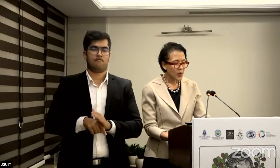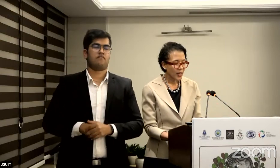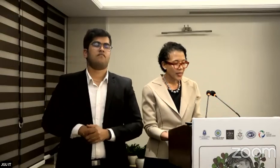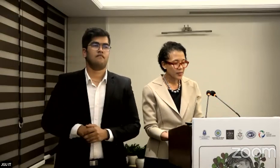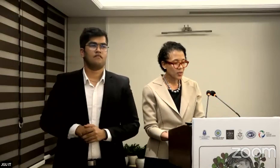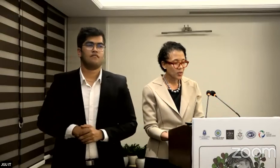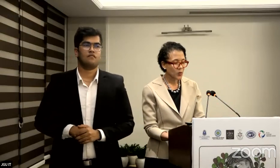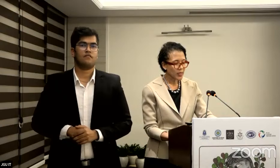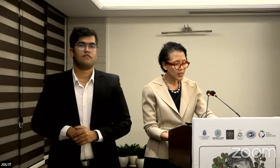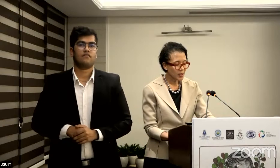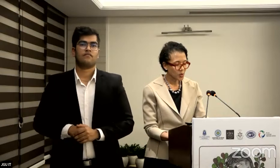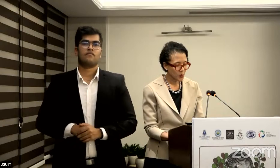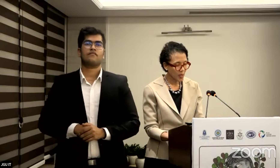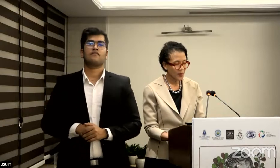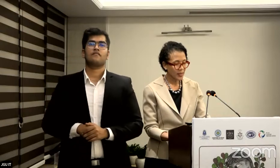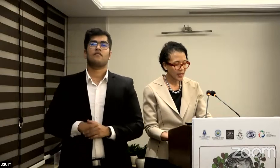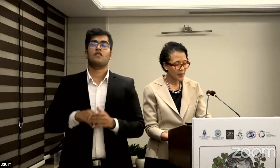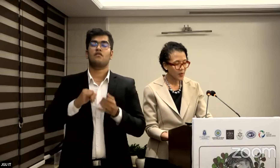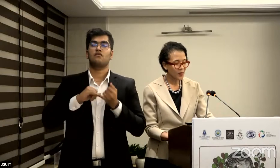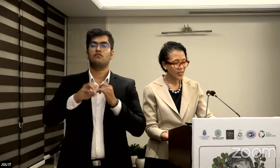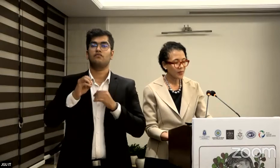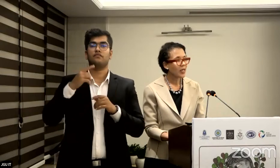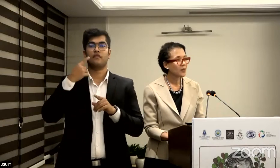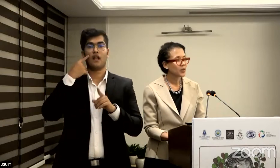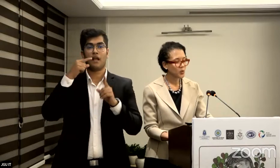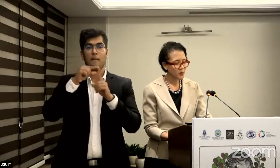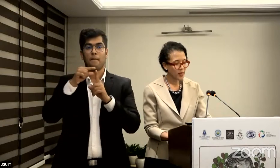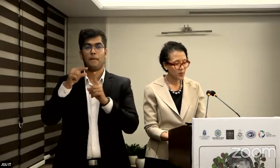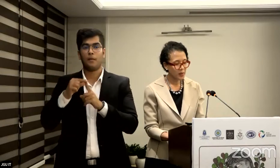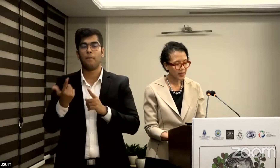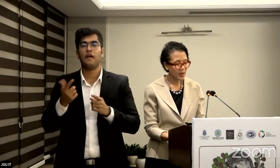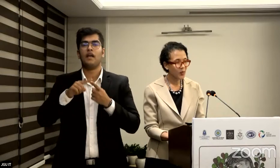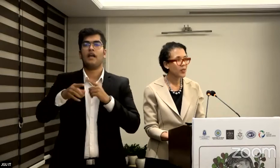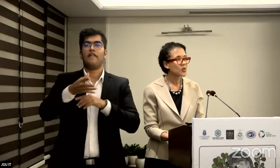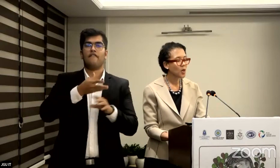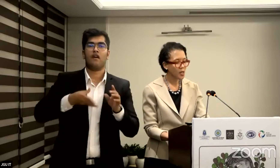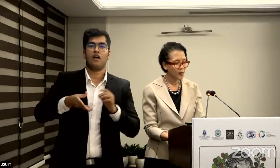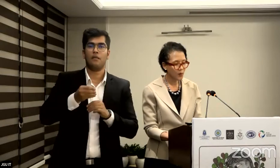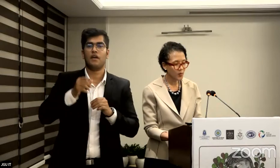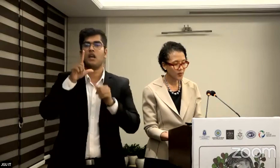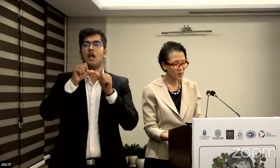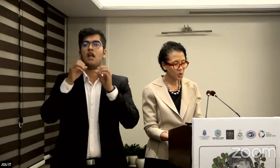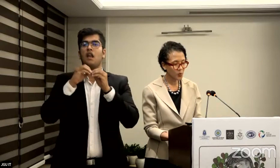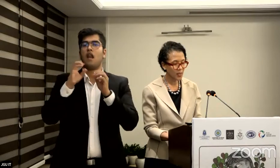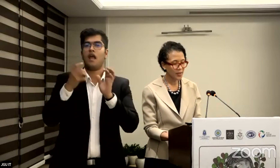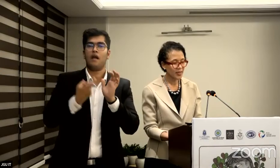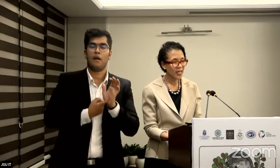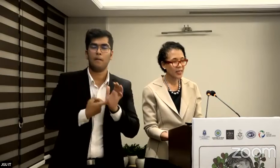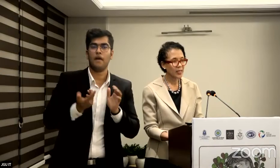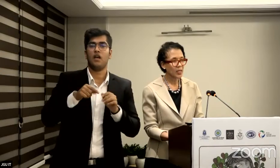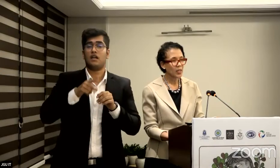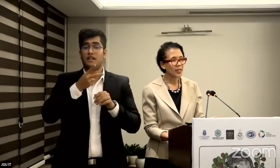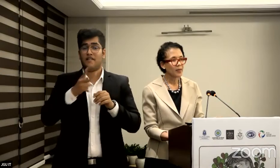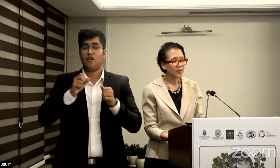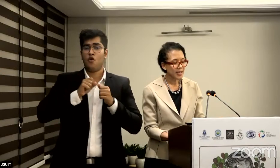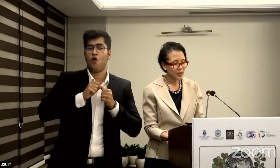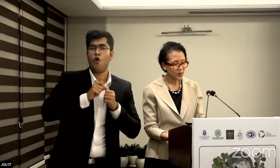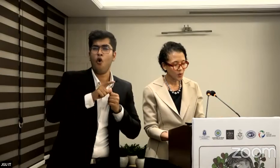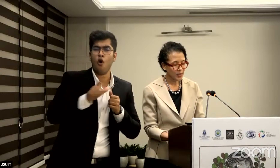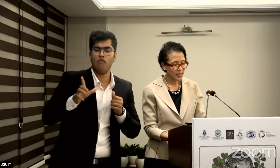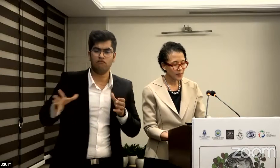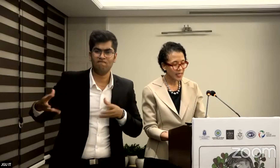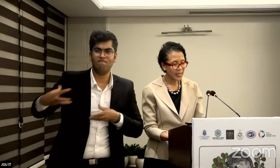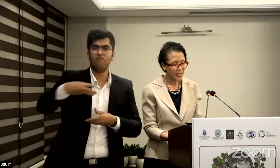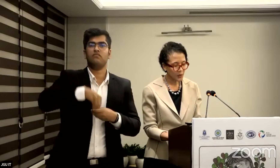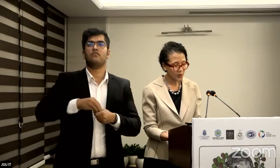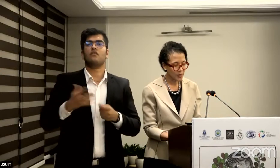But note that, so intellectual property, labor, the environment, human rights, public health, these were all forms of social policy that can be seen as